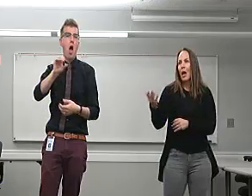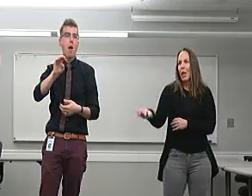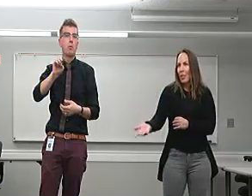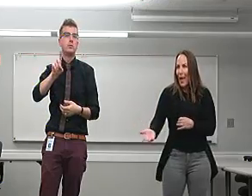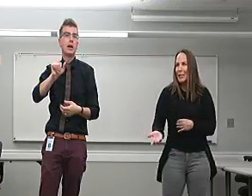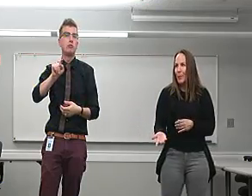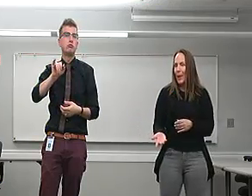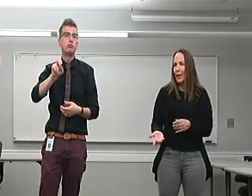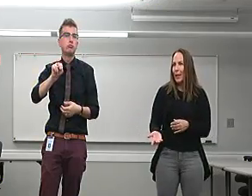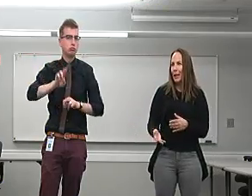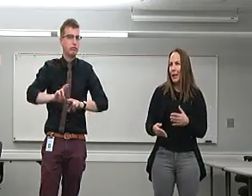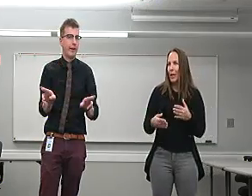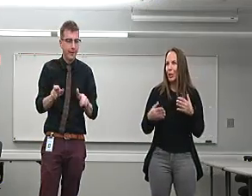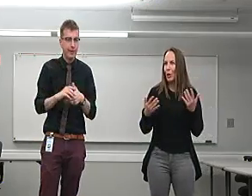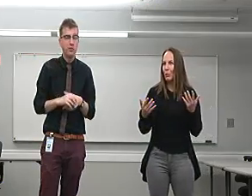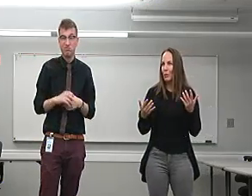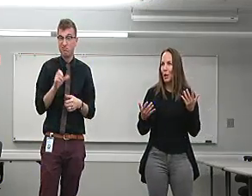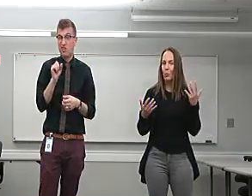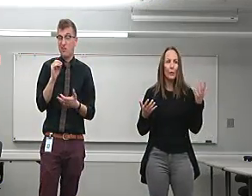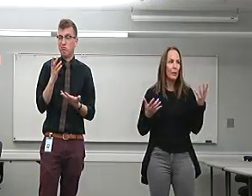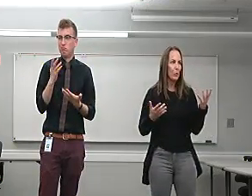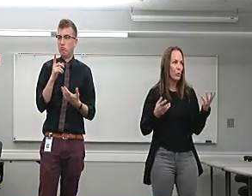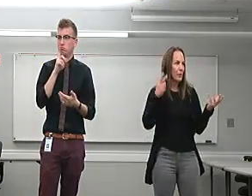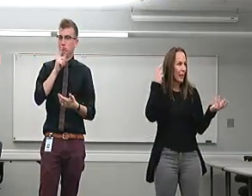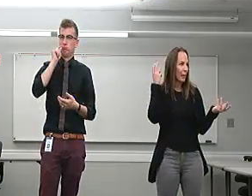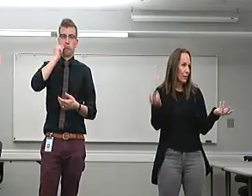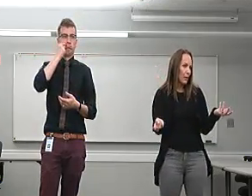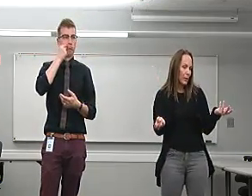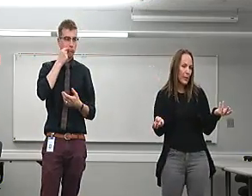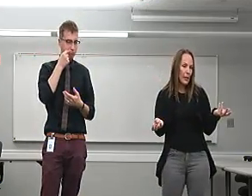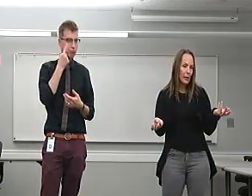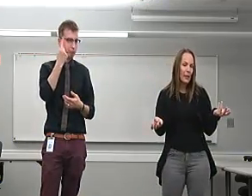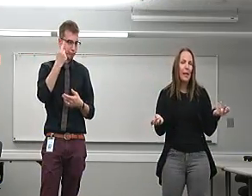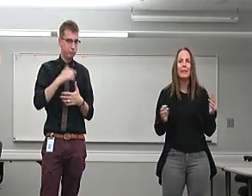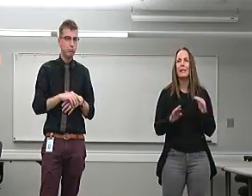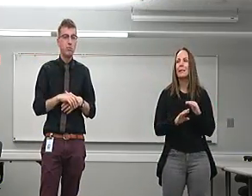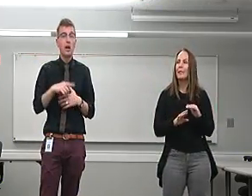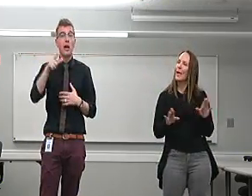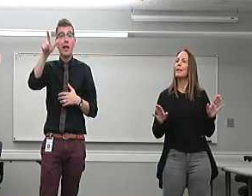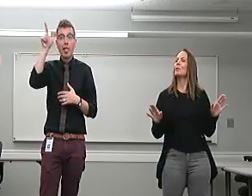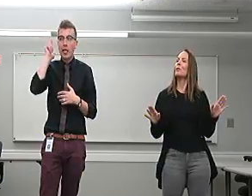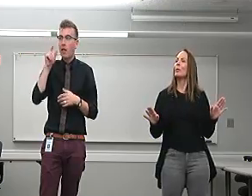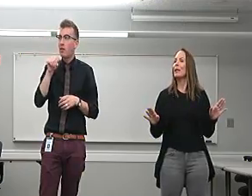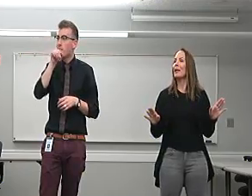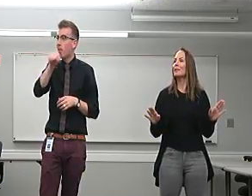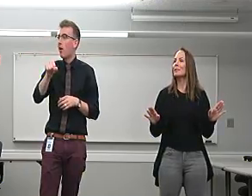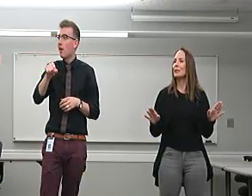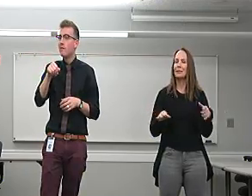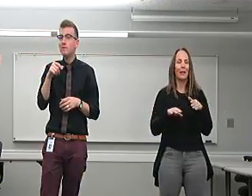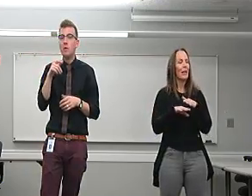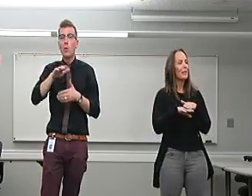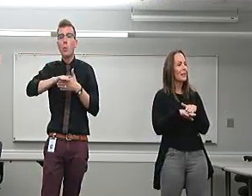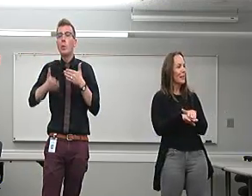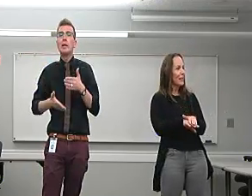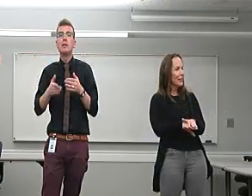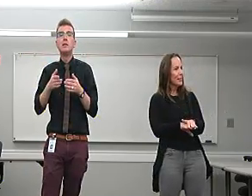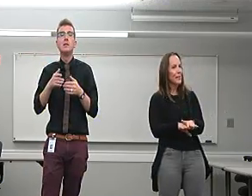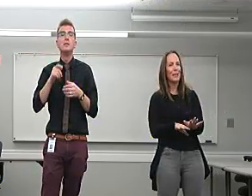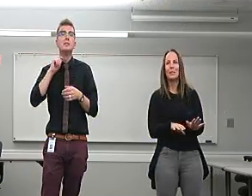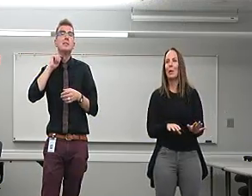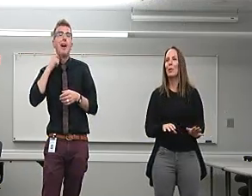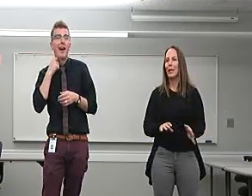been, a really cool thing. Leah likes a silent weekend. Leah's like, I like to ease into my